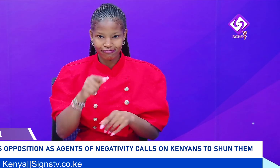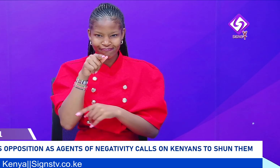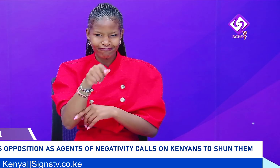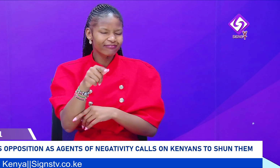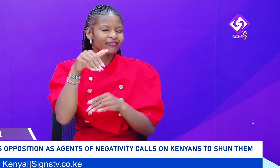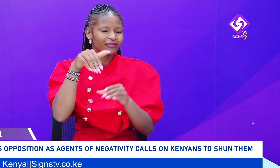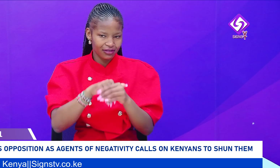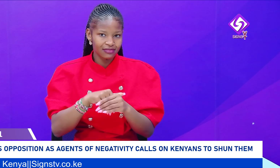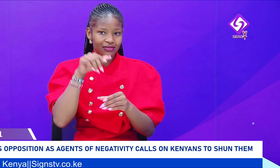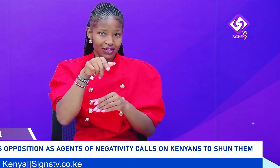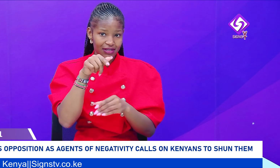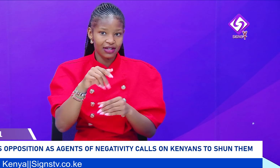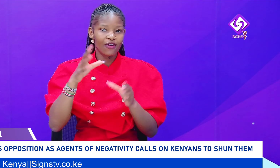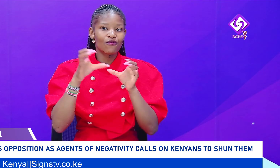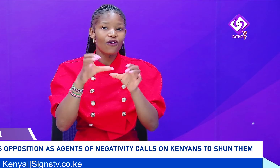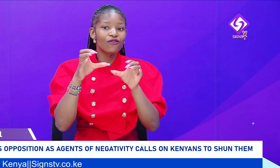naysayers